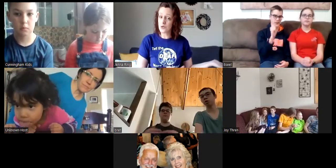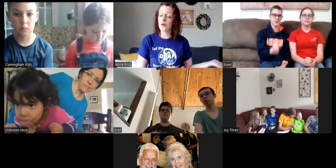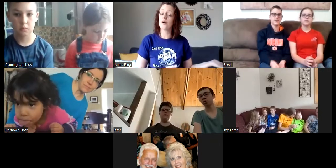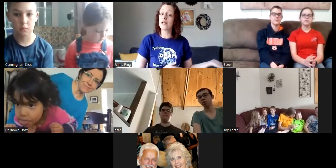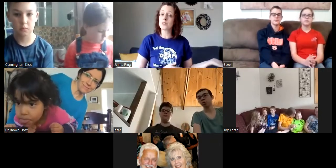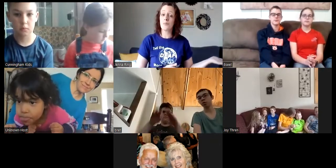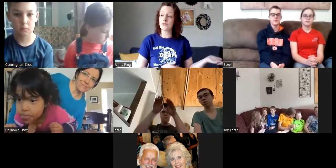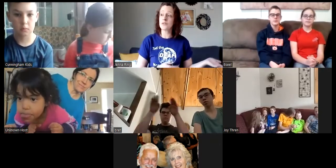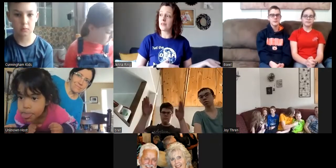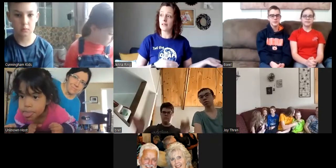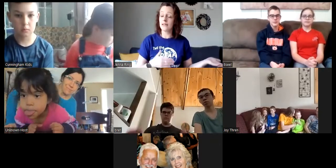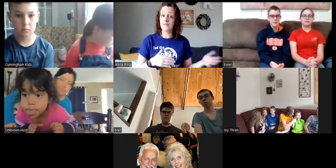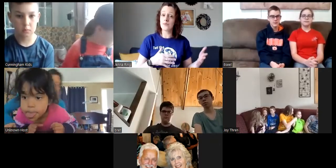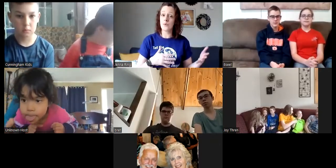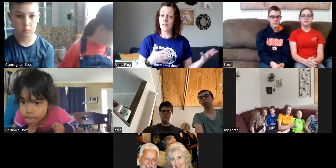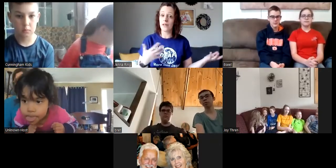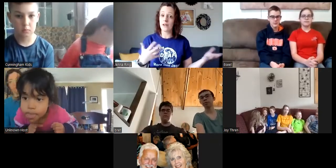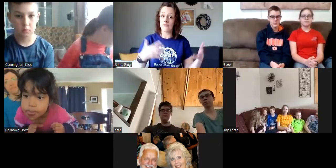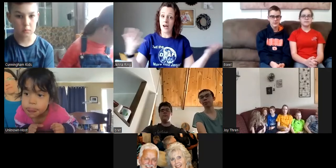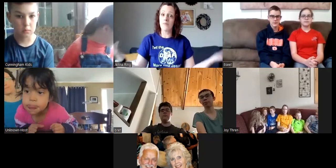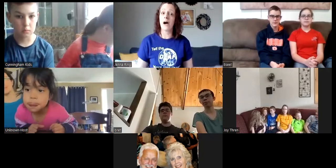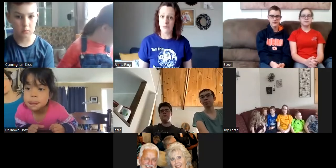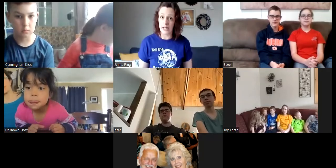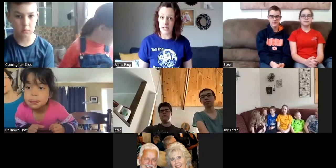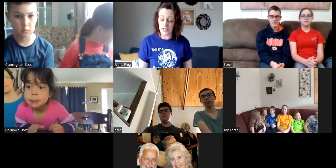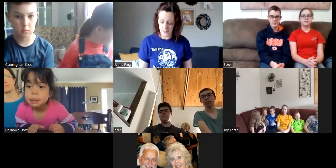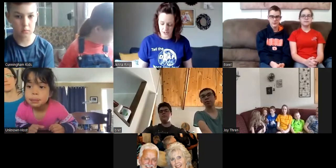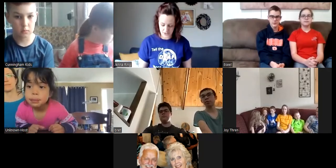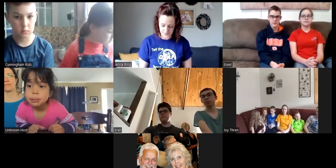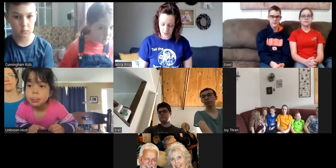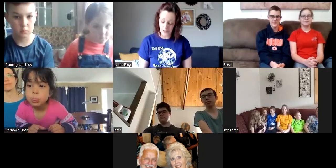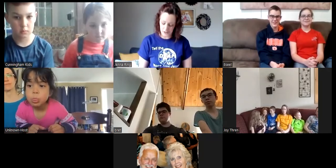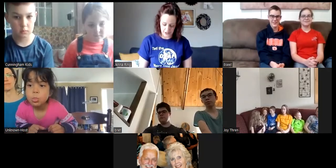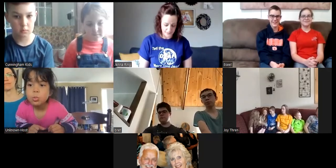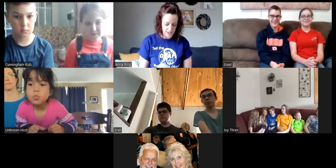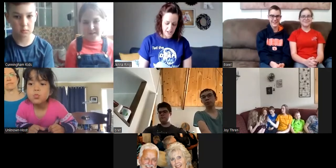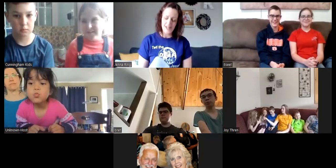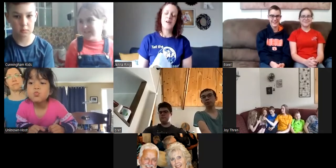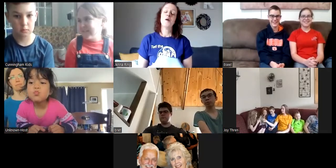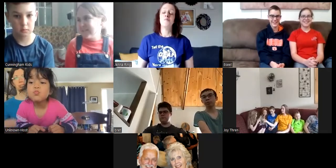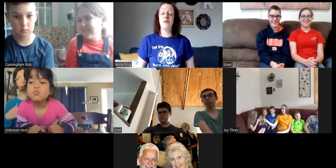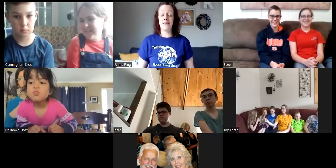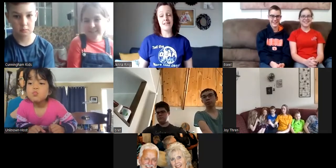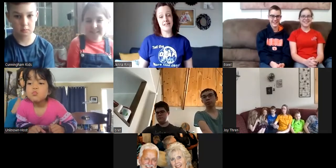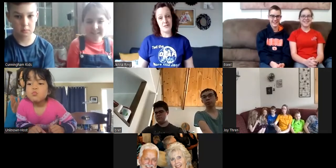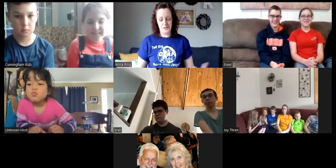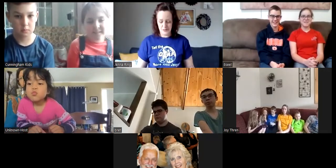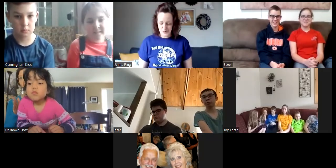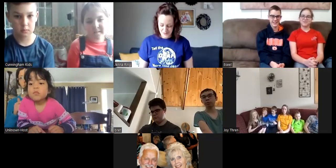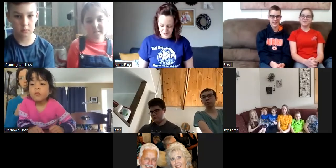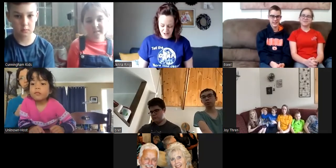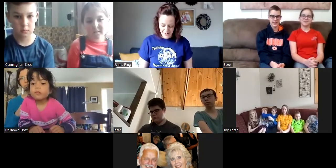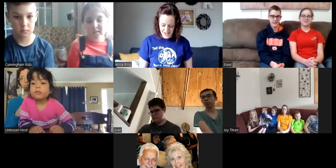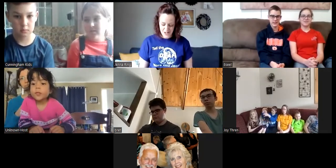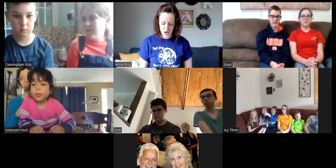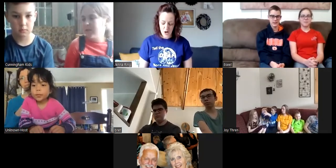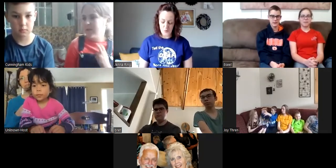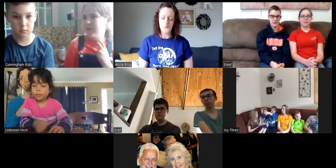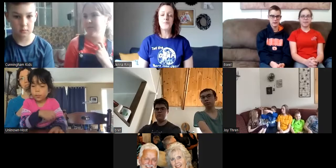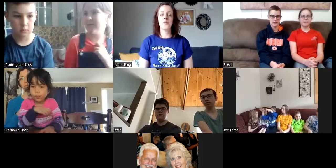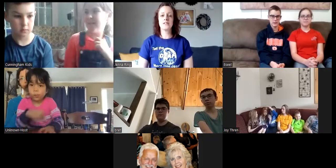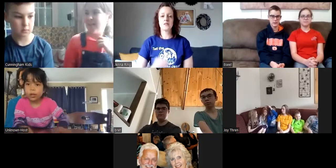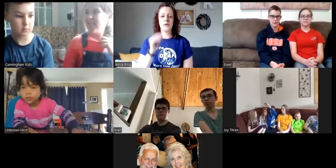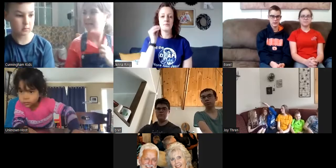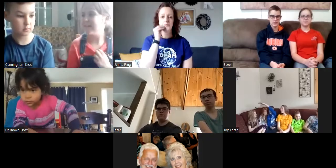lives next door, it's the person that lives within a 5-mile radius of us, apparently. But that's different for everybody. All right,